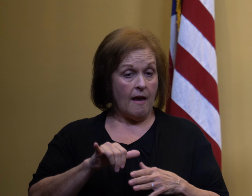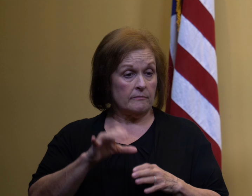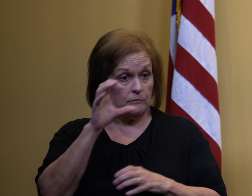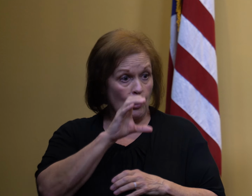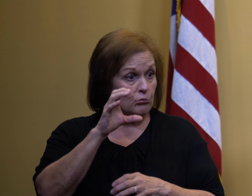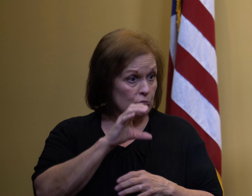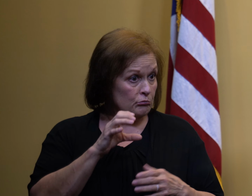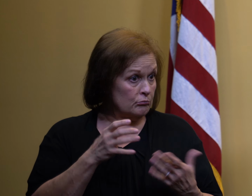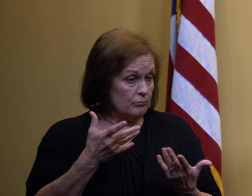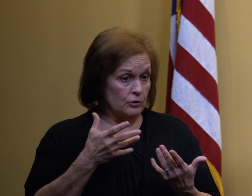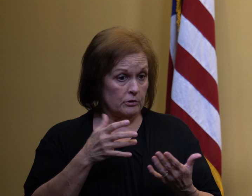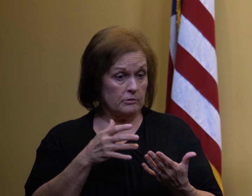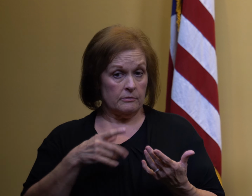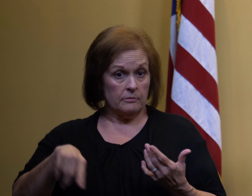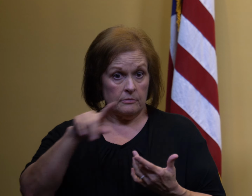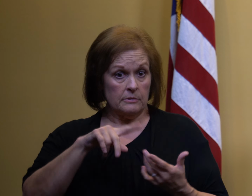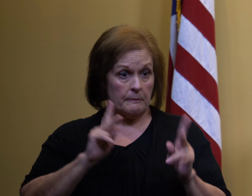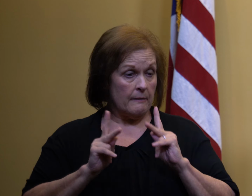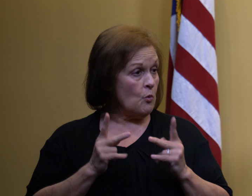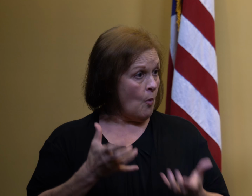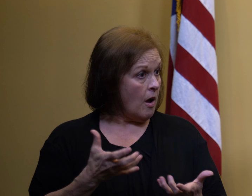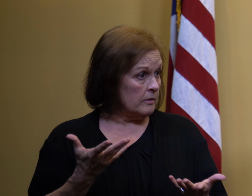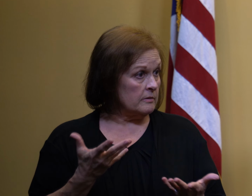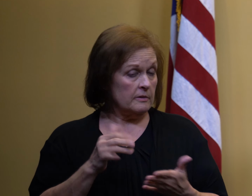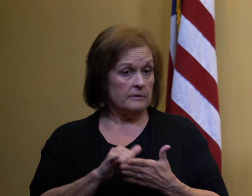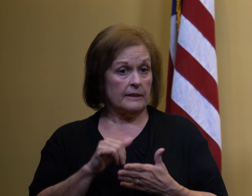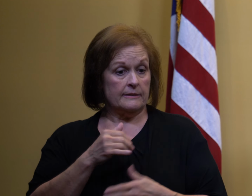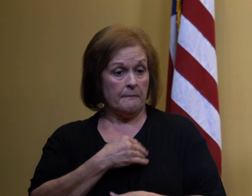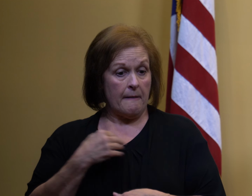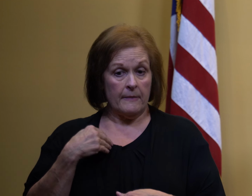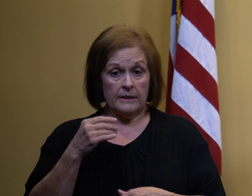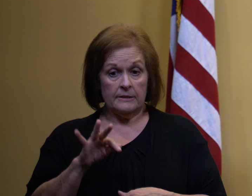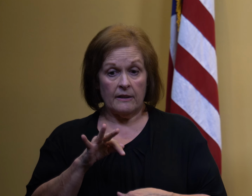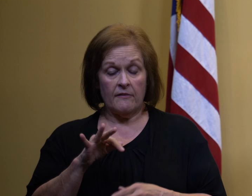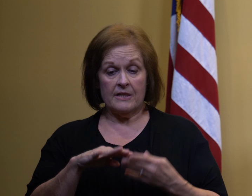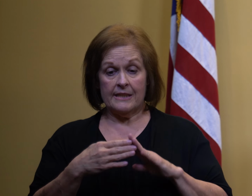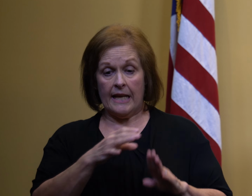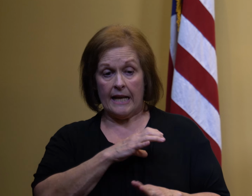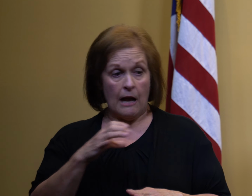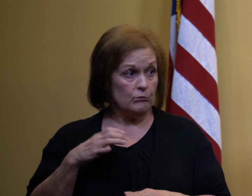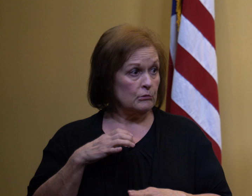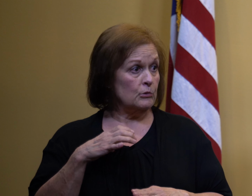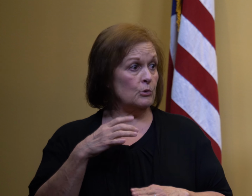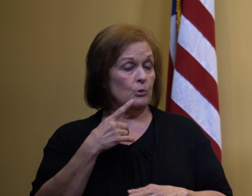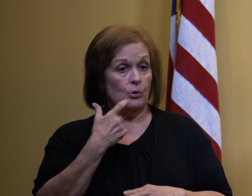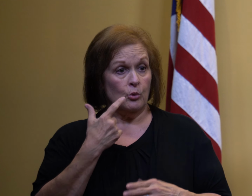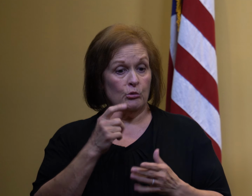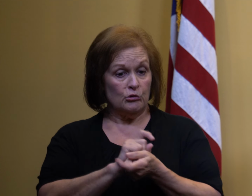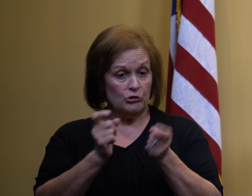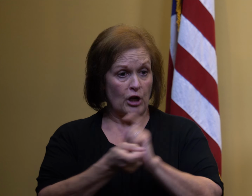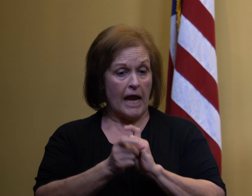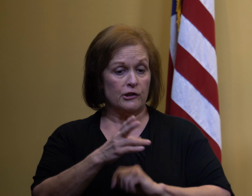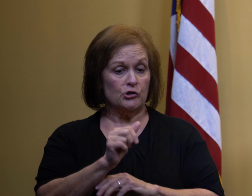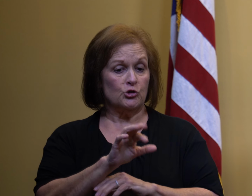forth by the people. That's what we were told. That's what we were told by members of the New Orleans City Council, who moved forward to change the